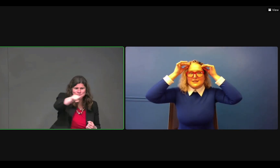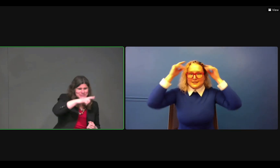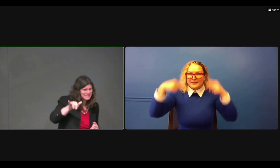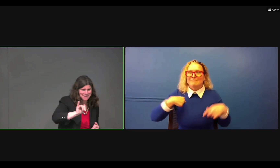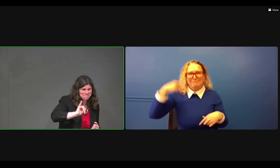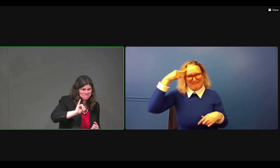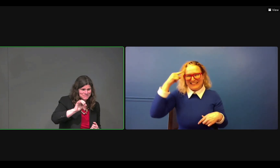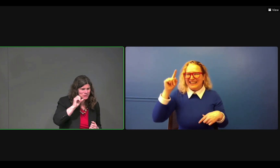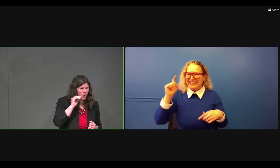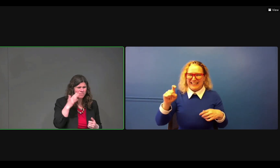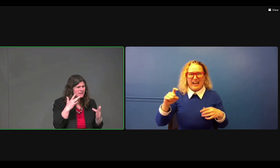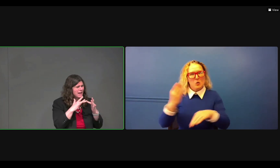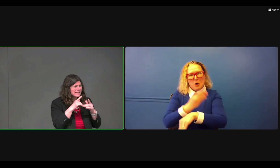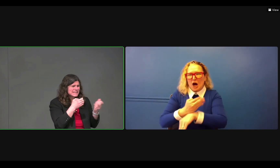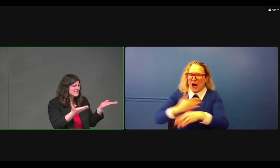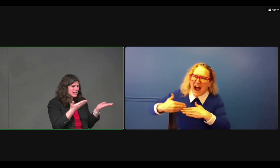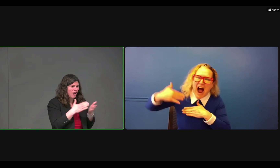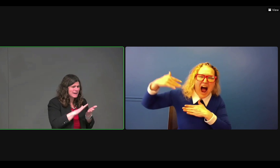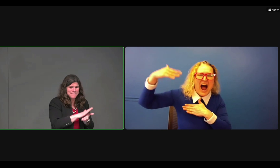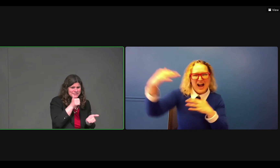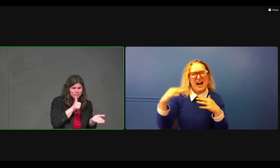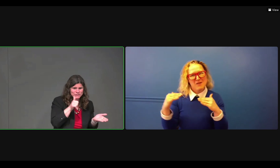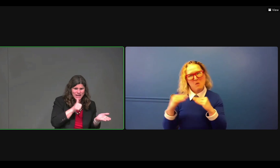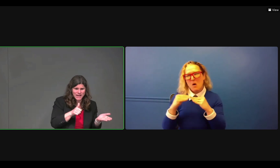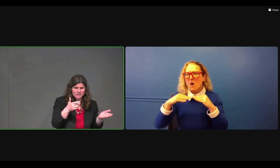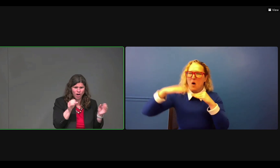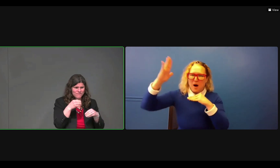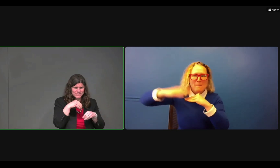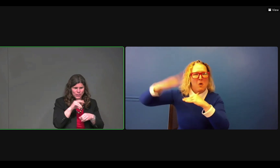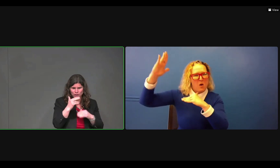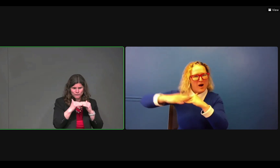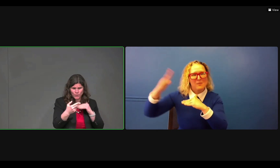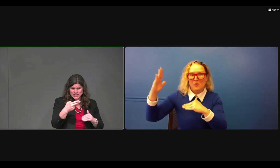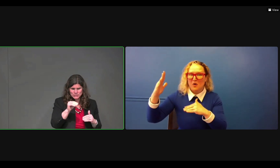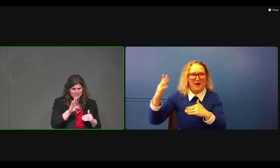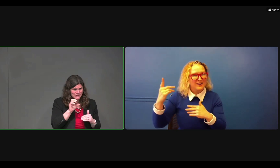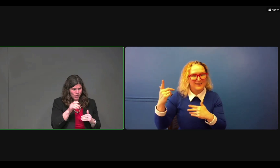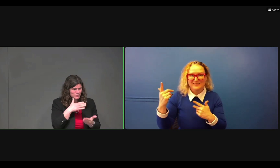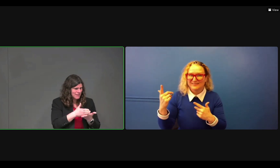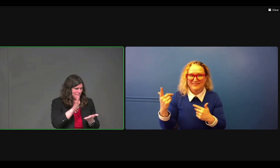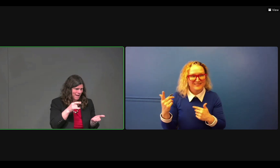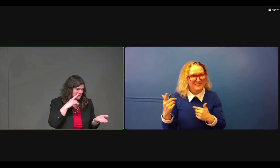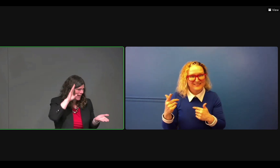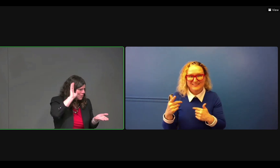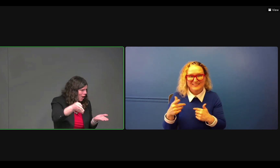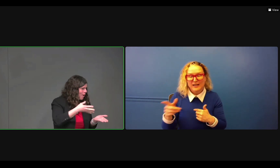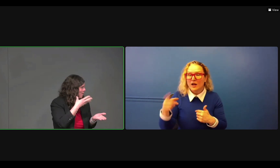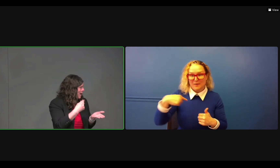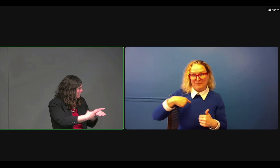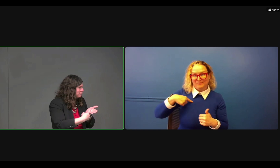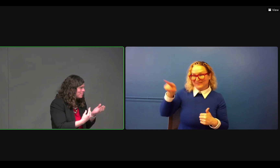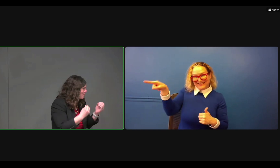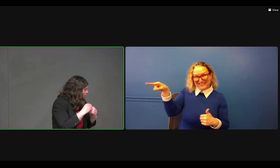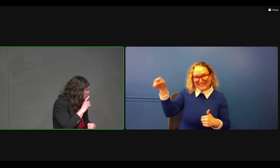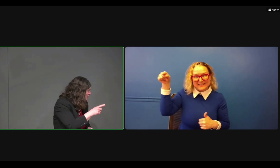in myself, and I hope some that we'll be able to talk more about over lunch. Those of you who are